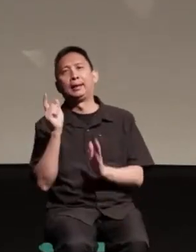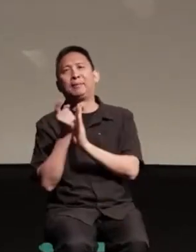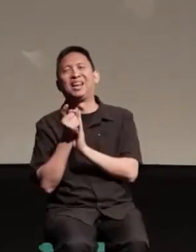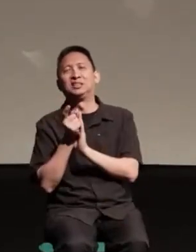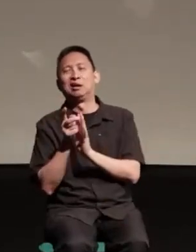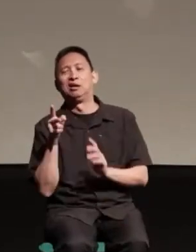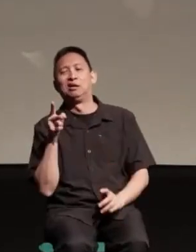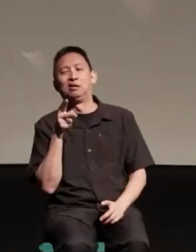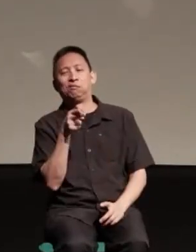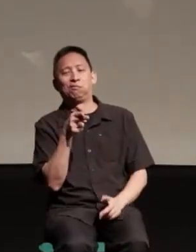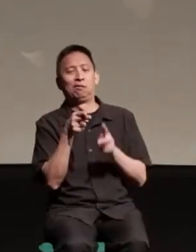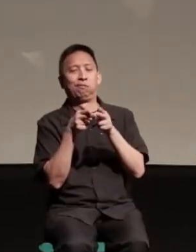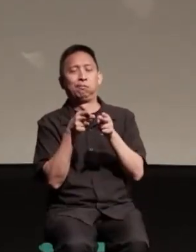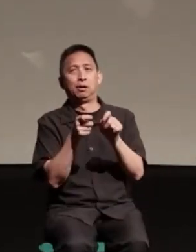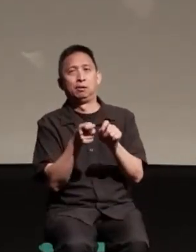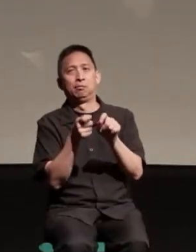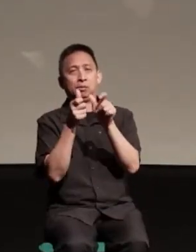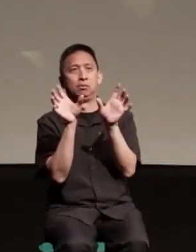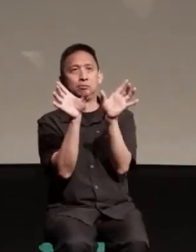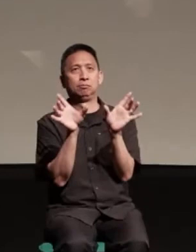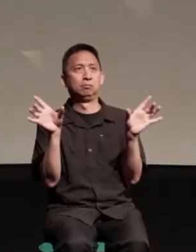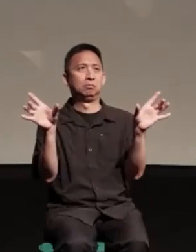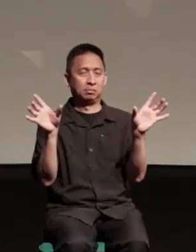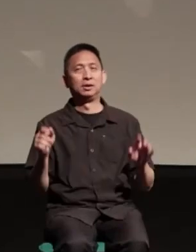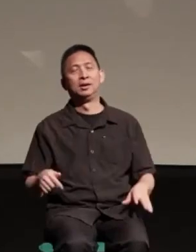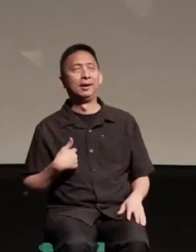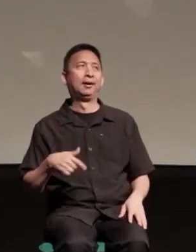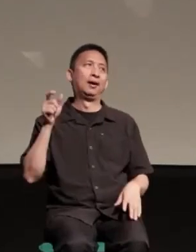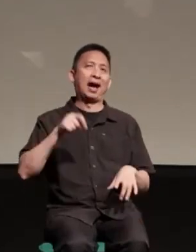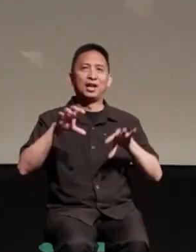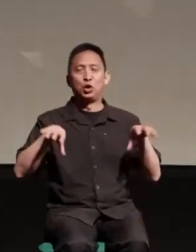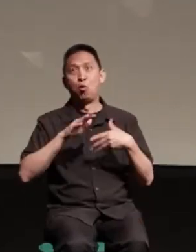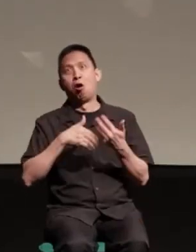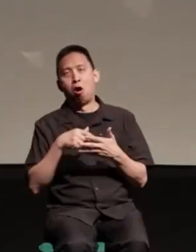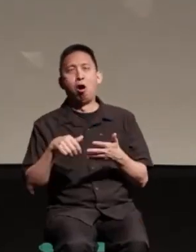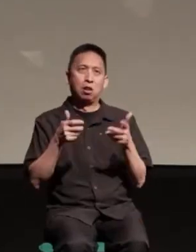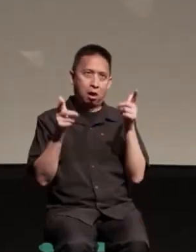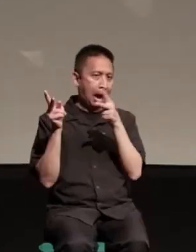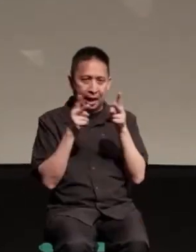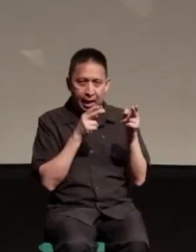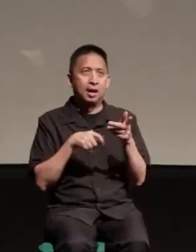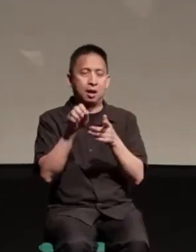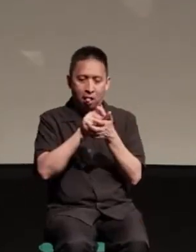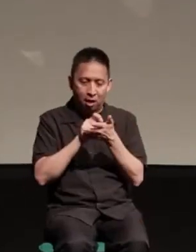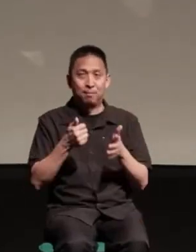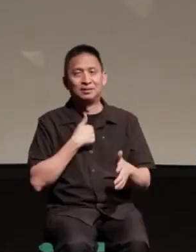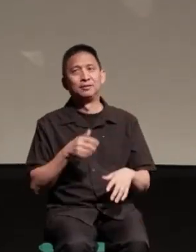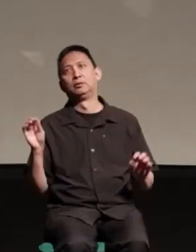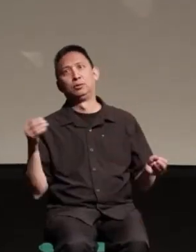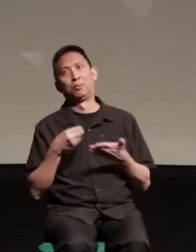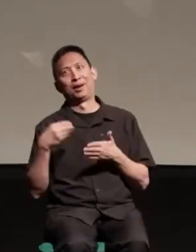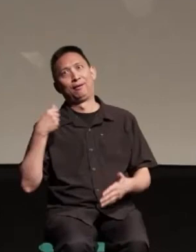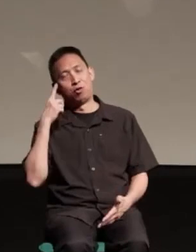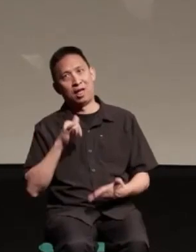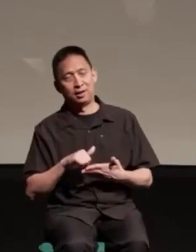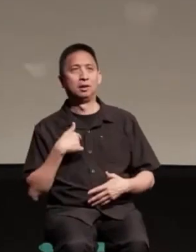to do that. I had to create the underwriting pods myself, and there was no money. No, I didn't get paid to do any of that.